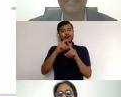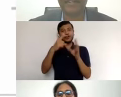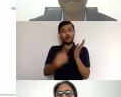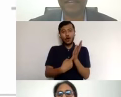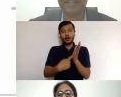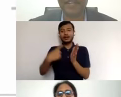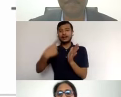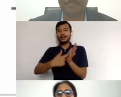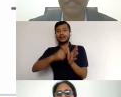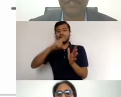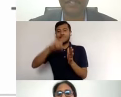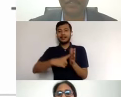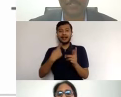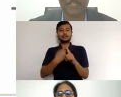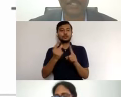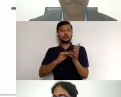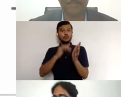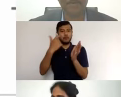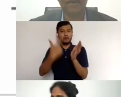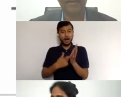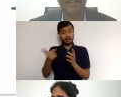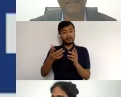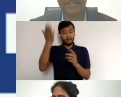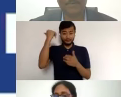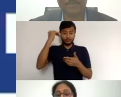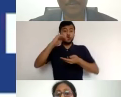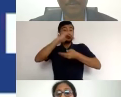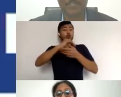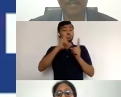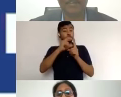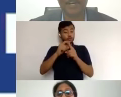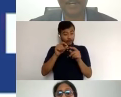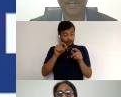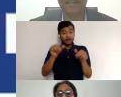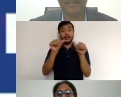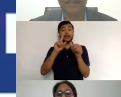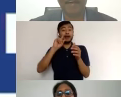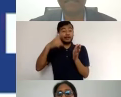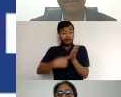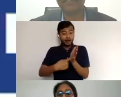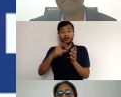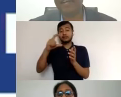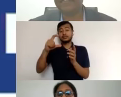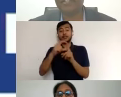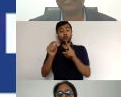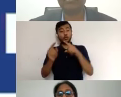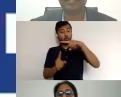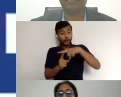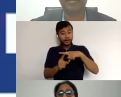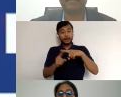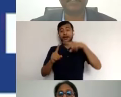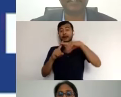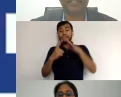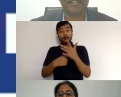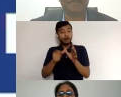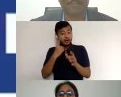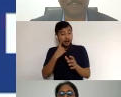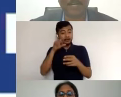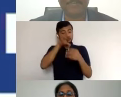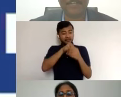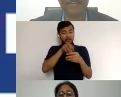has earlier served in key positions in Doodarshan, All India Radio, DOT, and TRAI, having worked on various issues, including infrastructure,